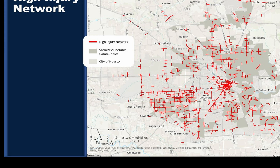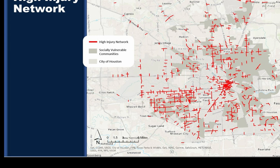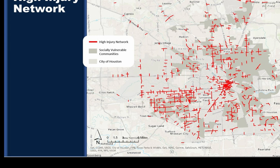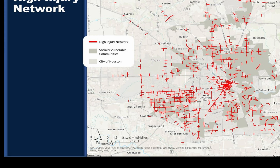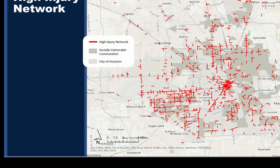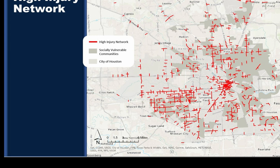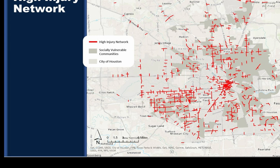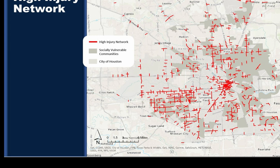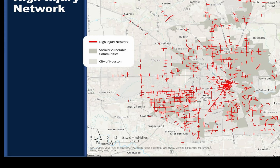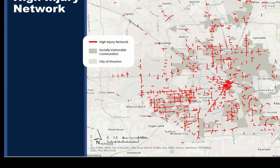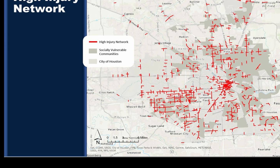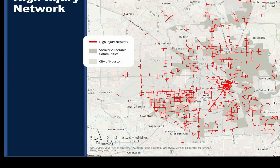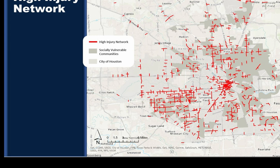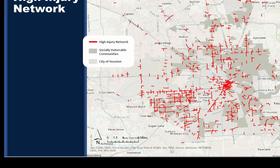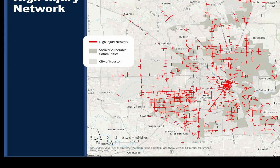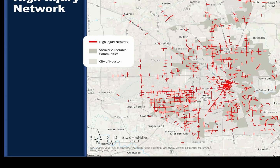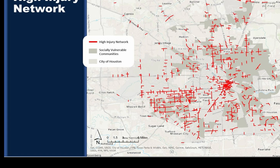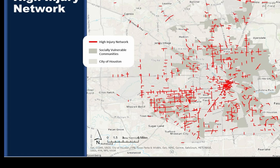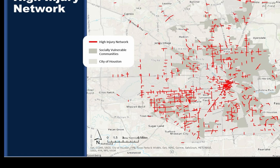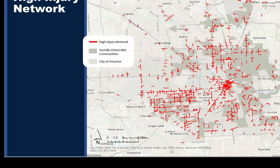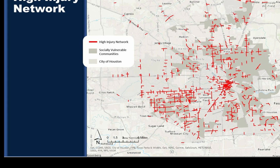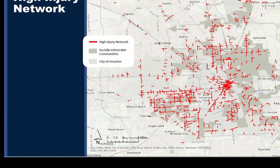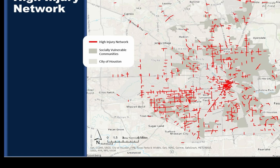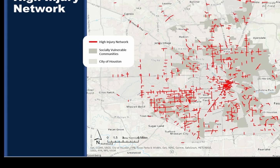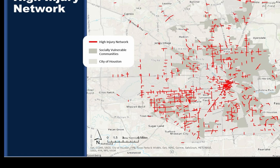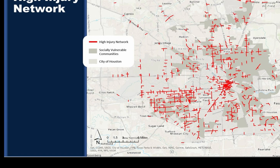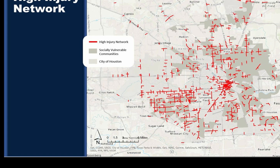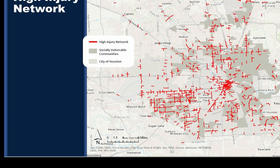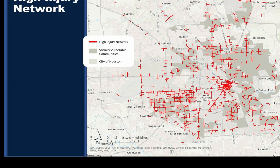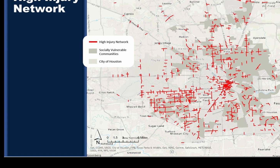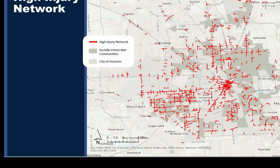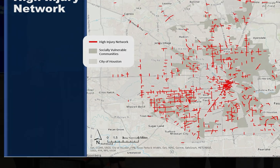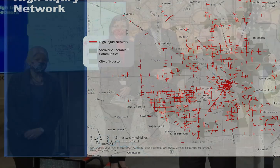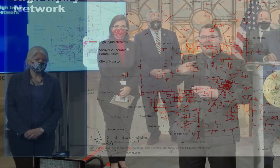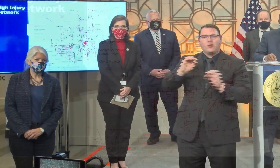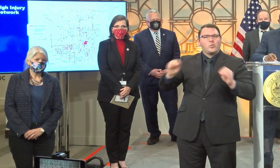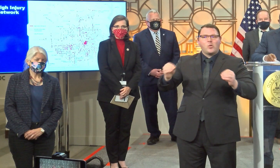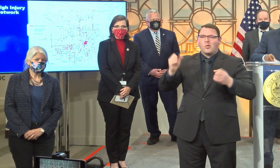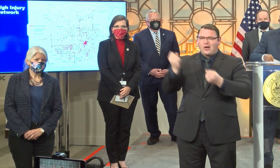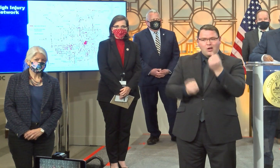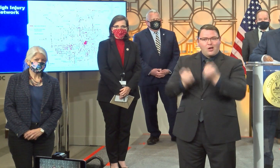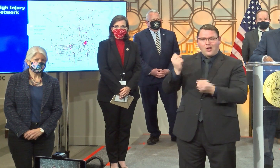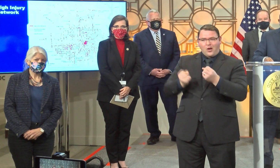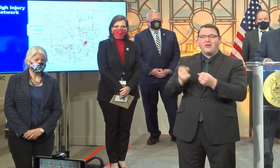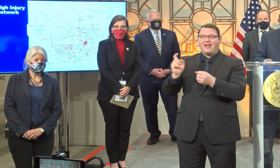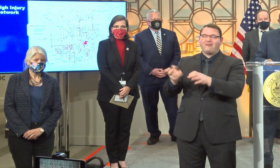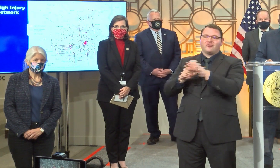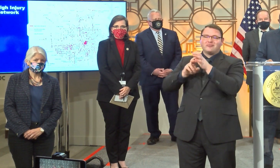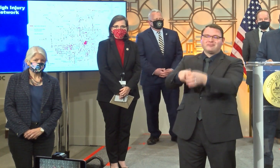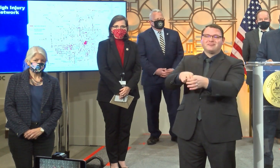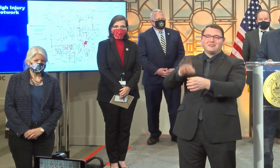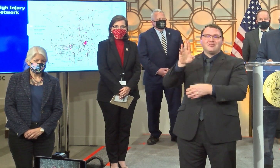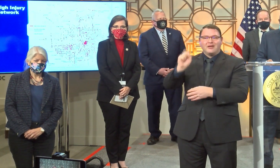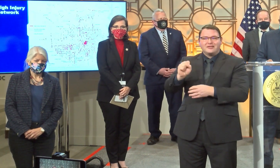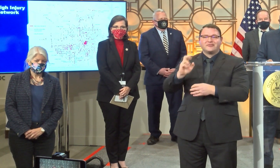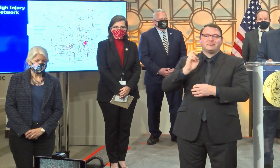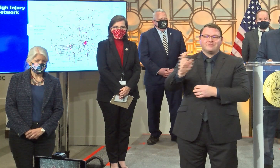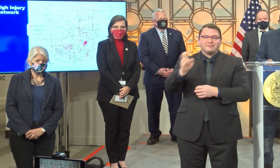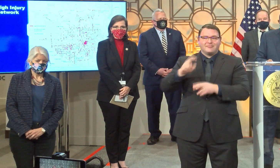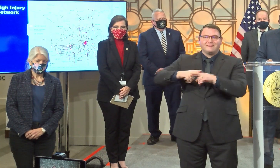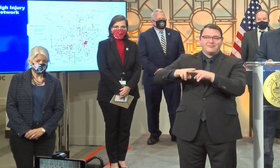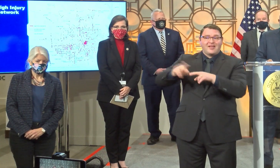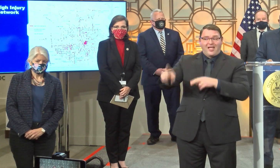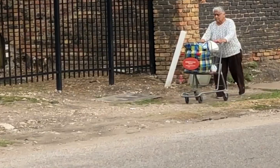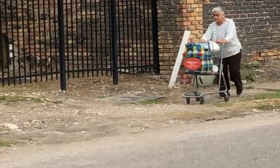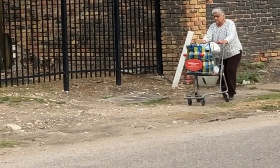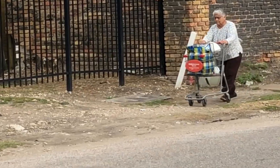whom rely on walking or public transit because they don't own their own vehicles. We start by implementing the 13